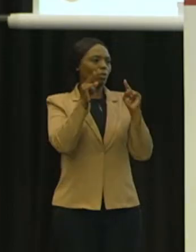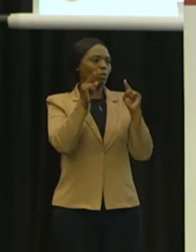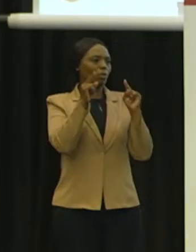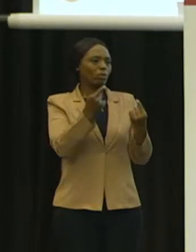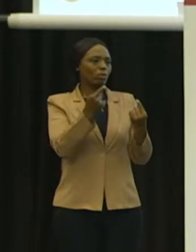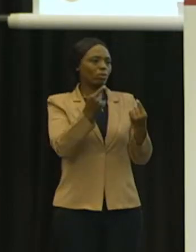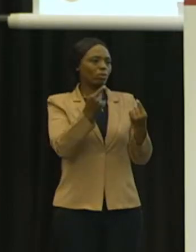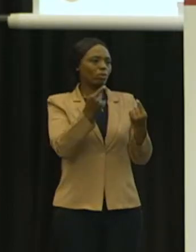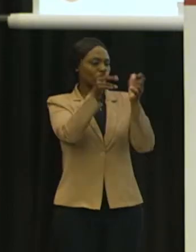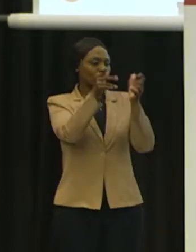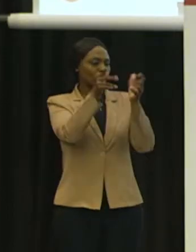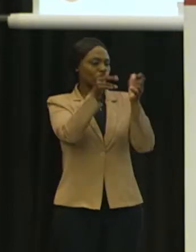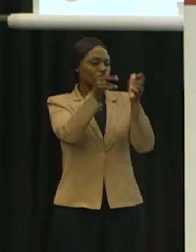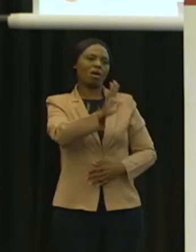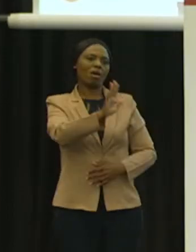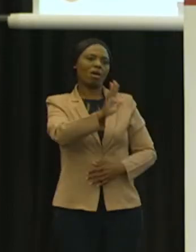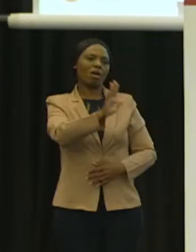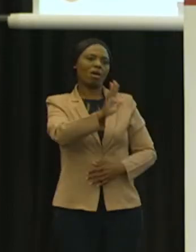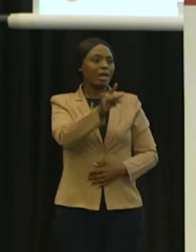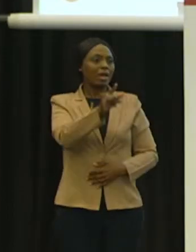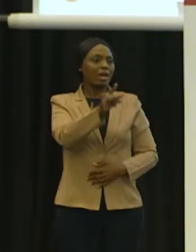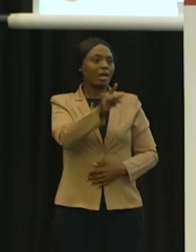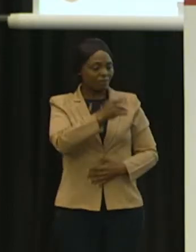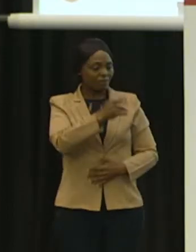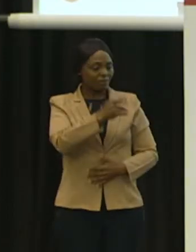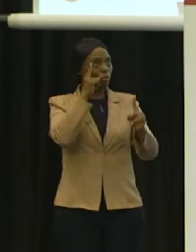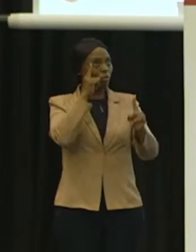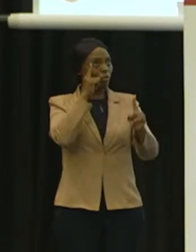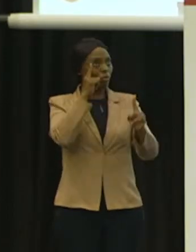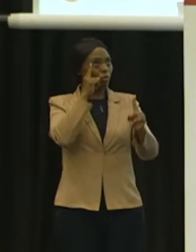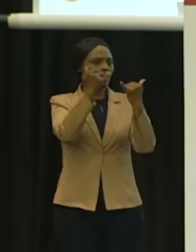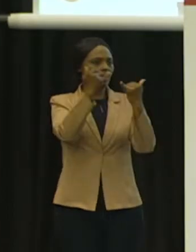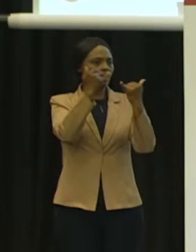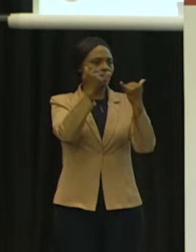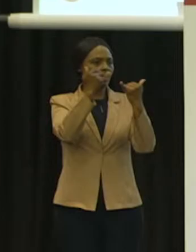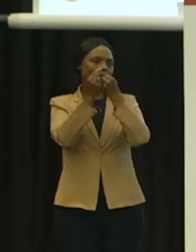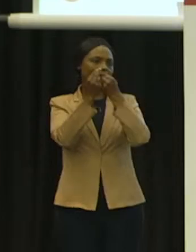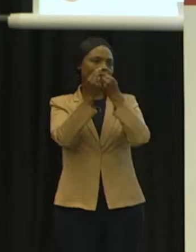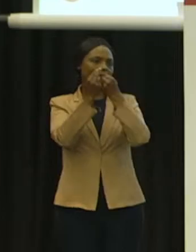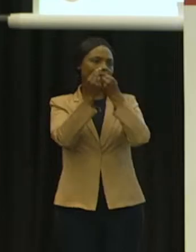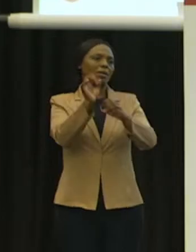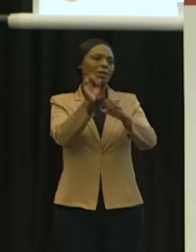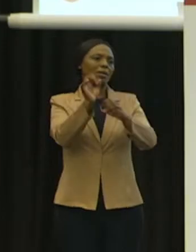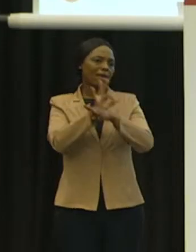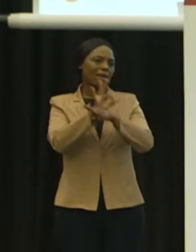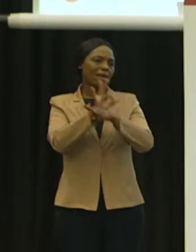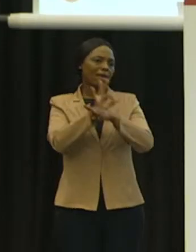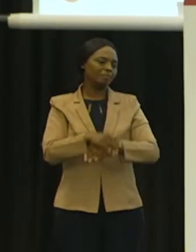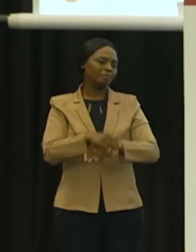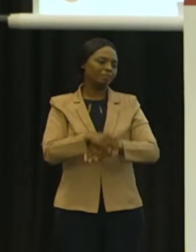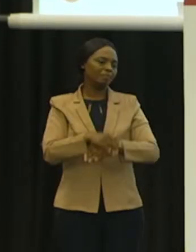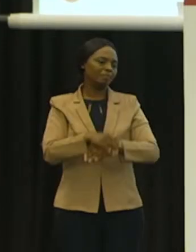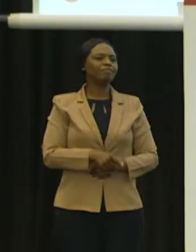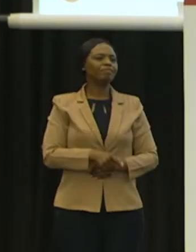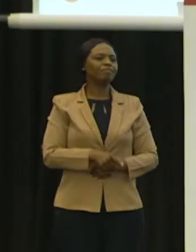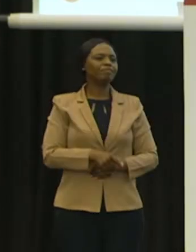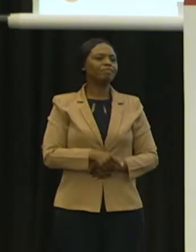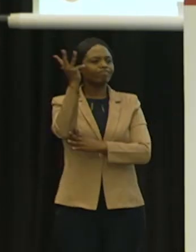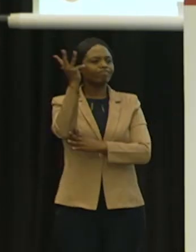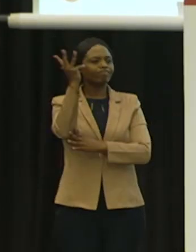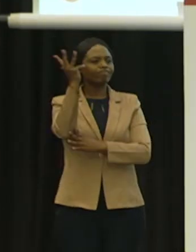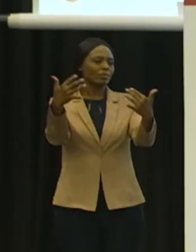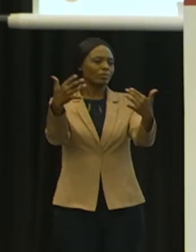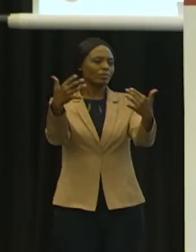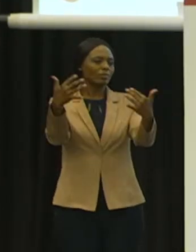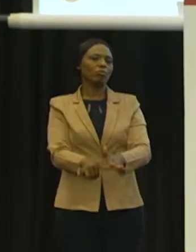can't, guys. Not if we're going to address the goals within the National Strategic Plan. So in terms of our session, the key